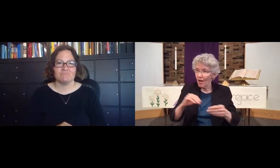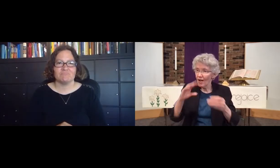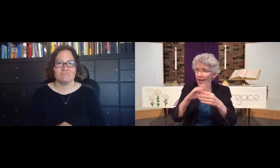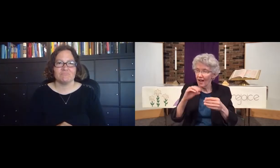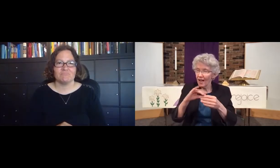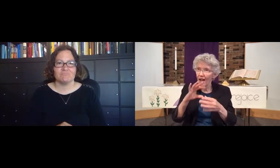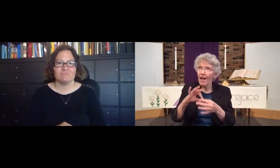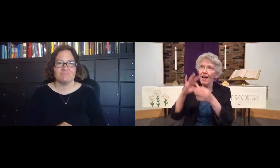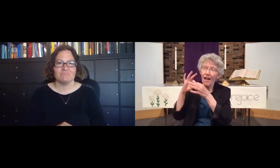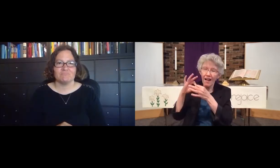Today's Bible story